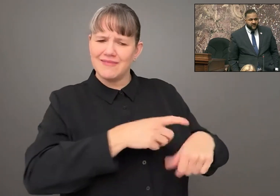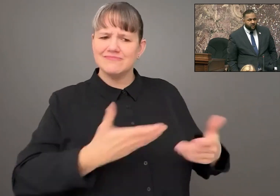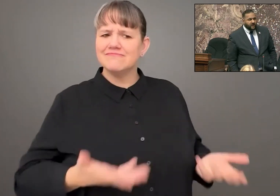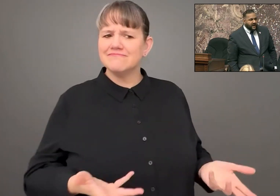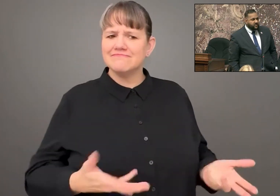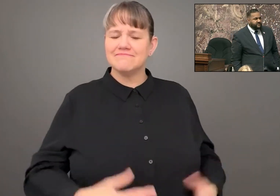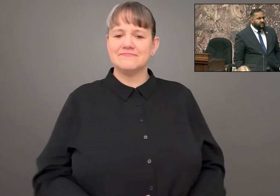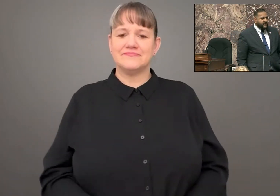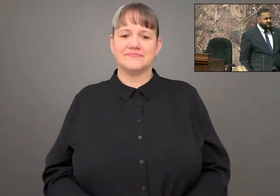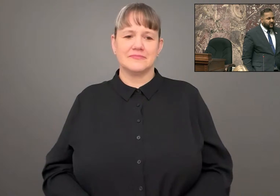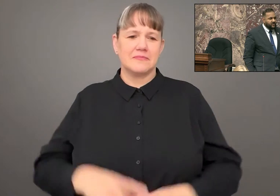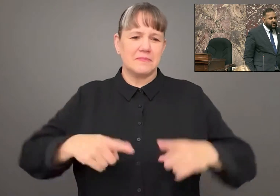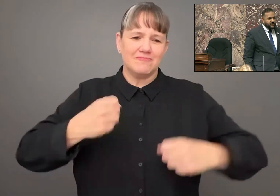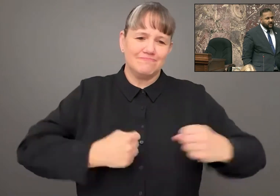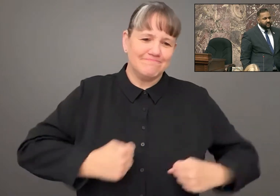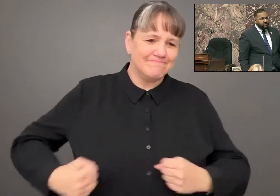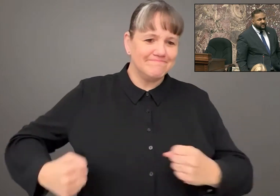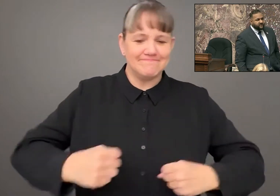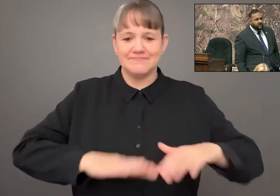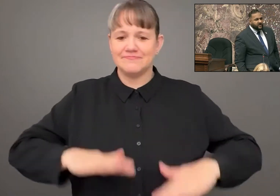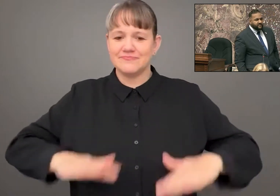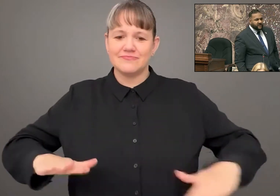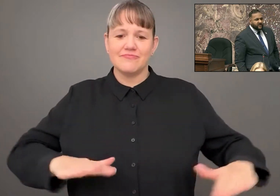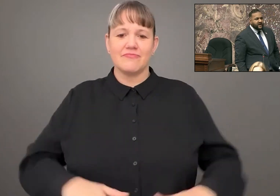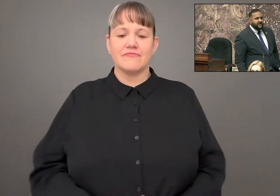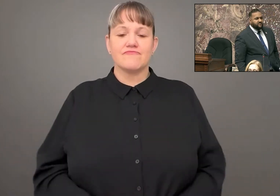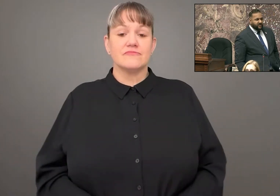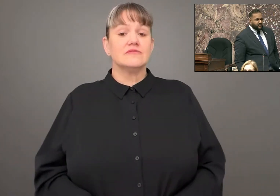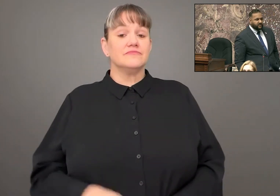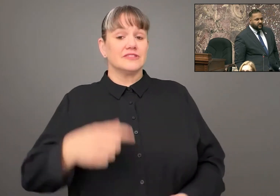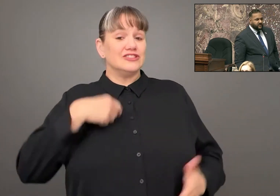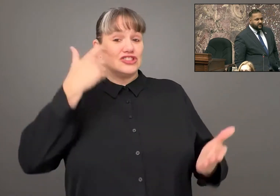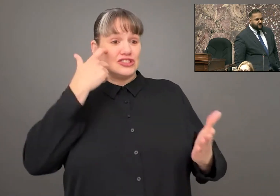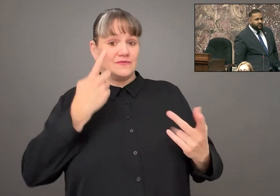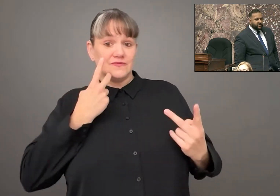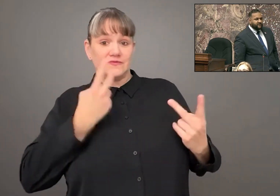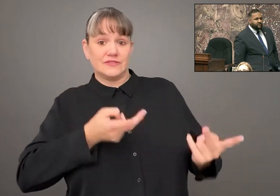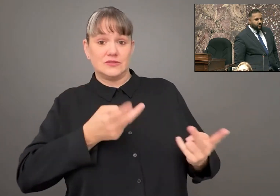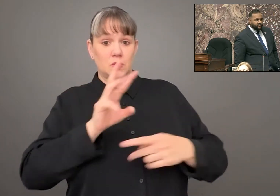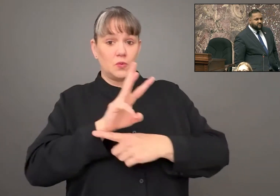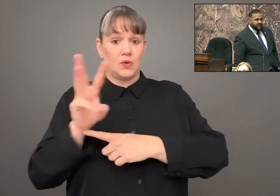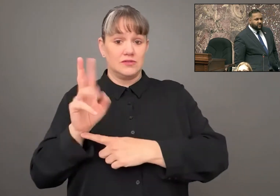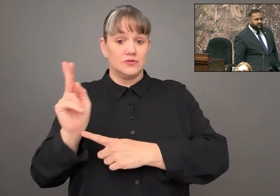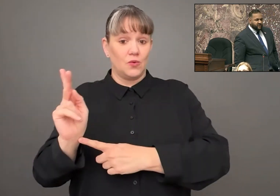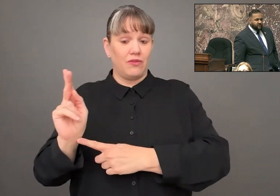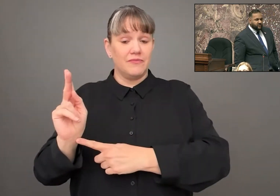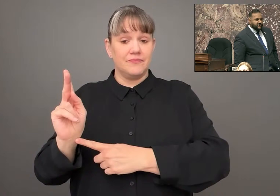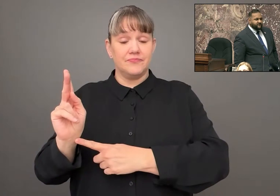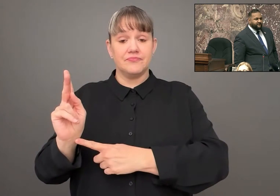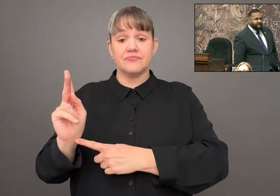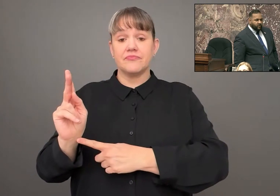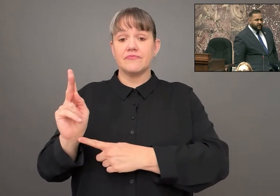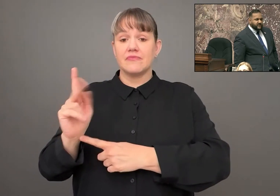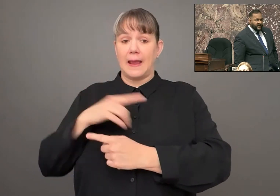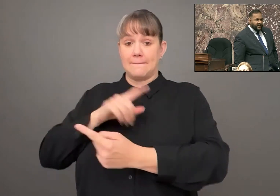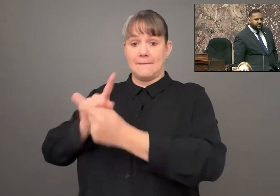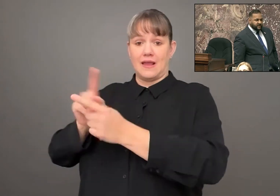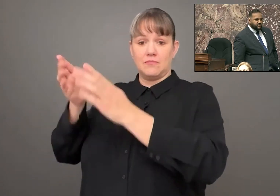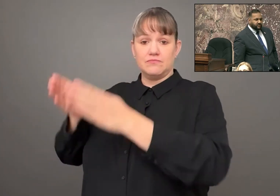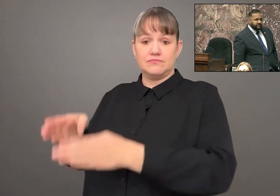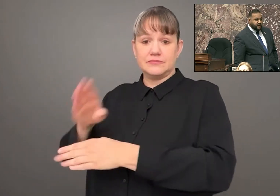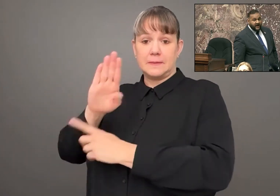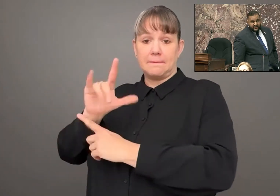Mr. Speaker, I was in West Kelowna a couple of weeks ago and I met a guy named Bill. He's been working at the Gorman Brothers Mill for